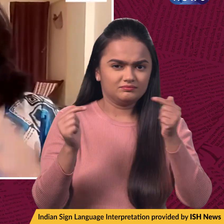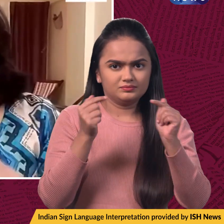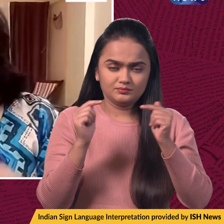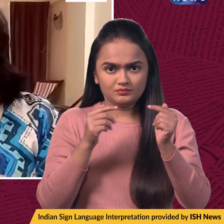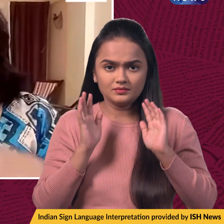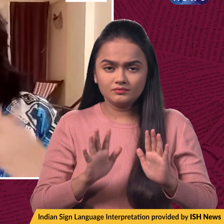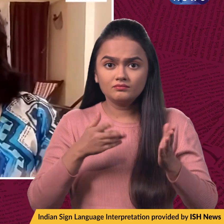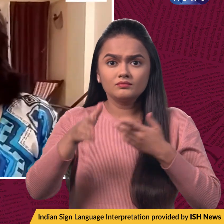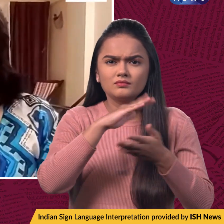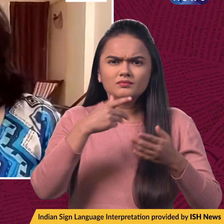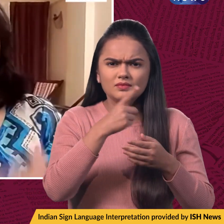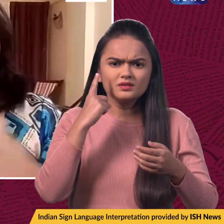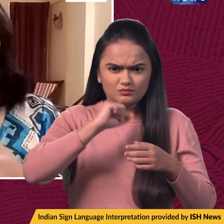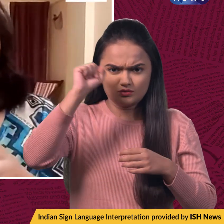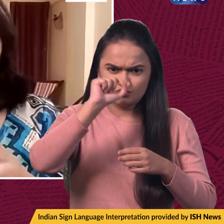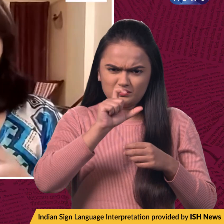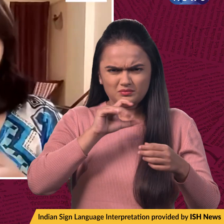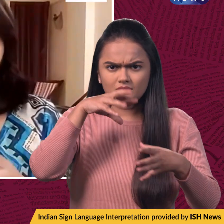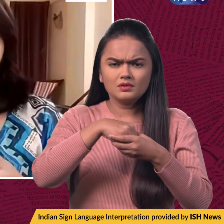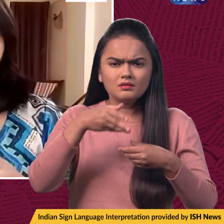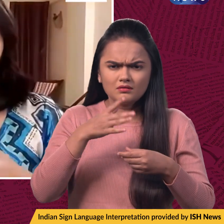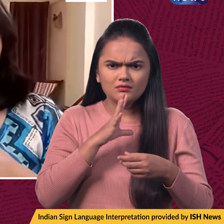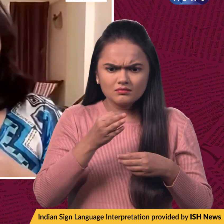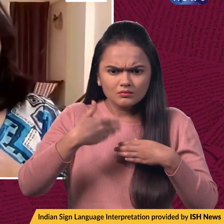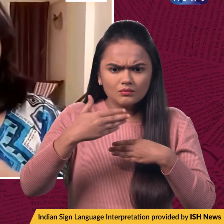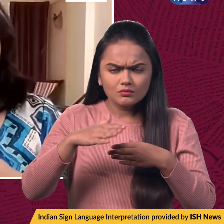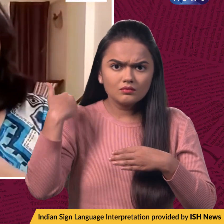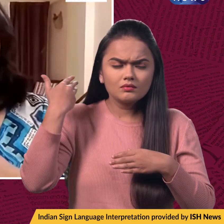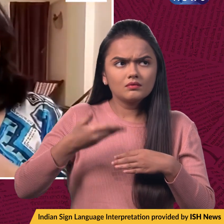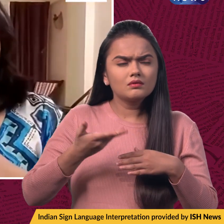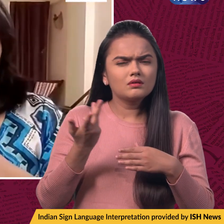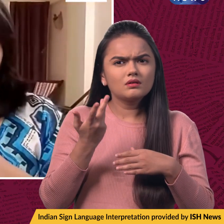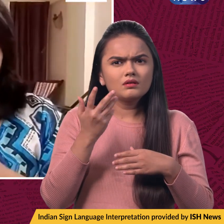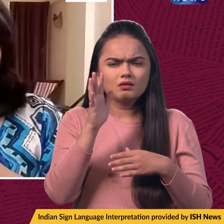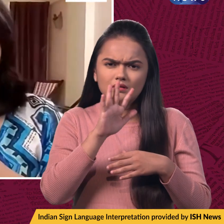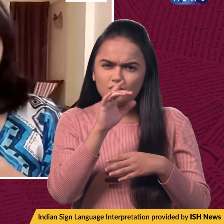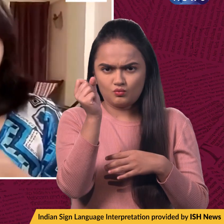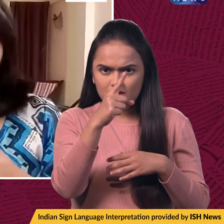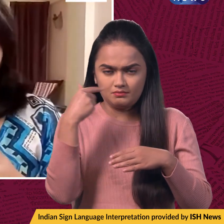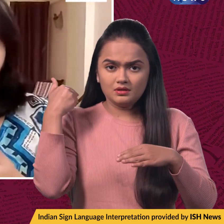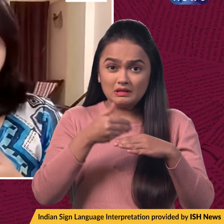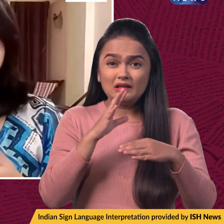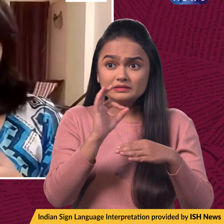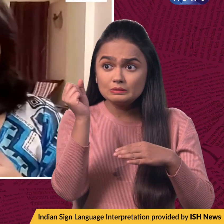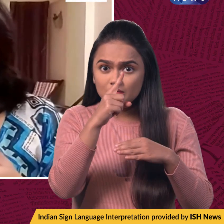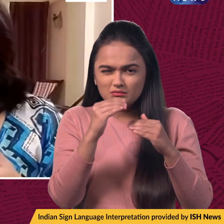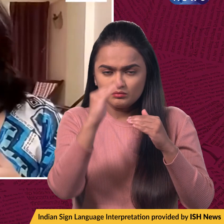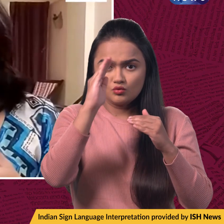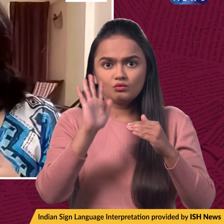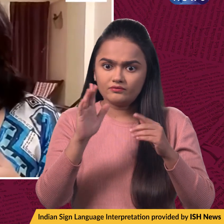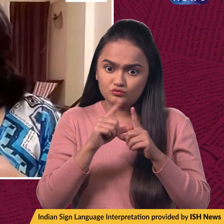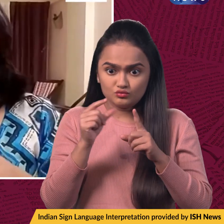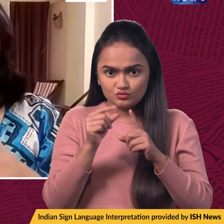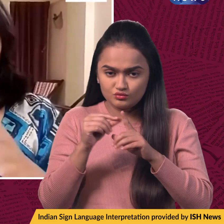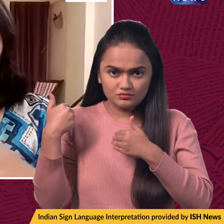amid heated protests by several students, and this has been going on really for the last 1 month, a little more than a month actually, in